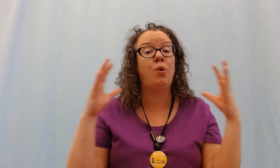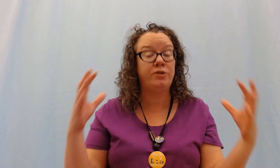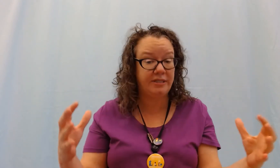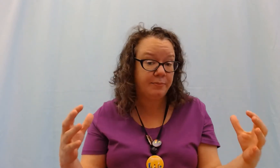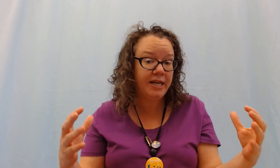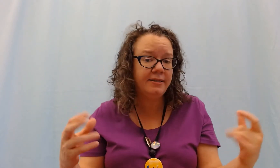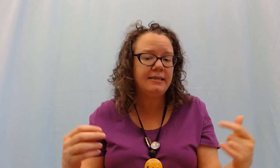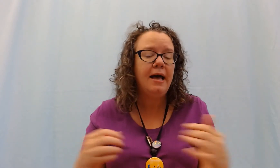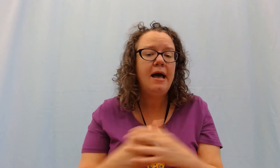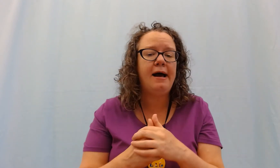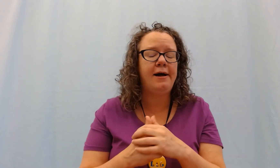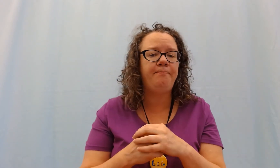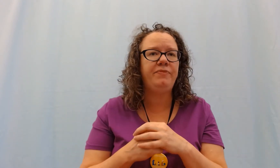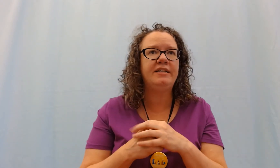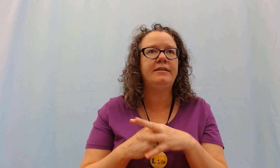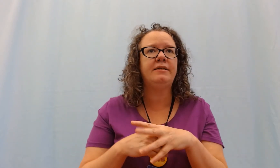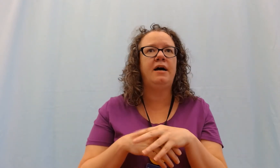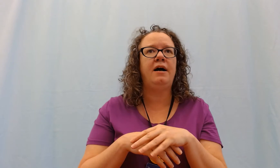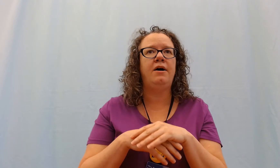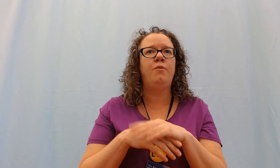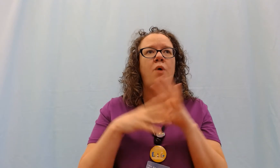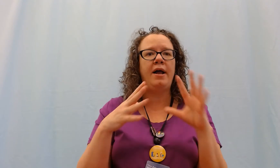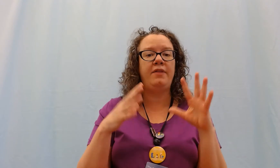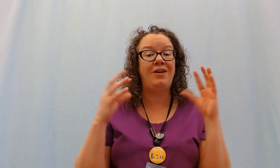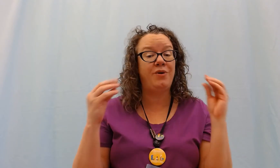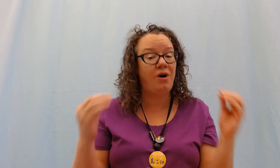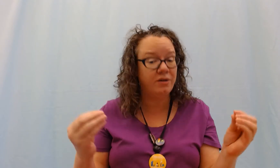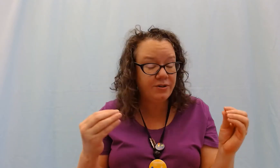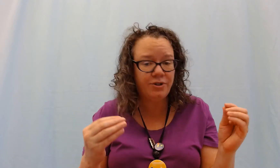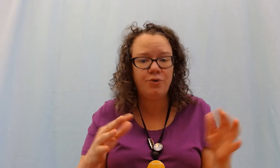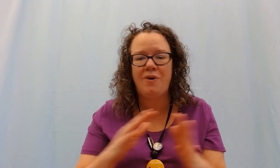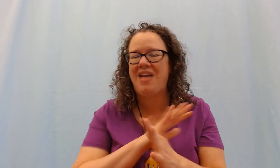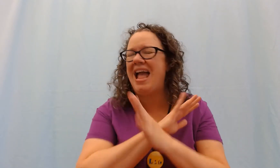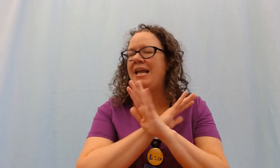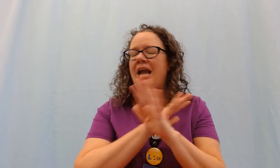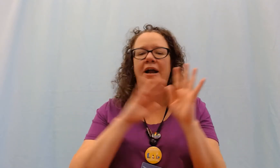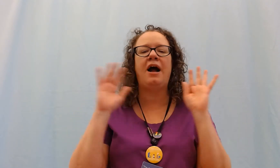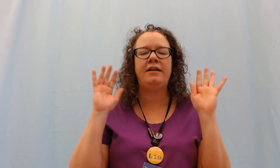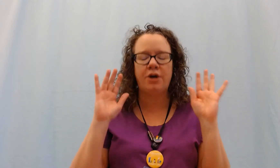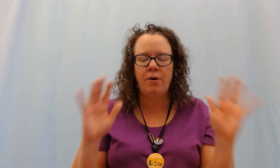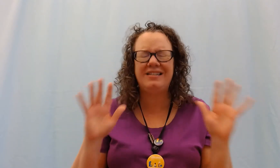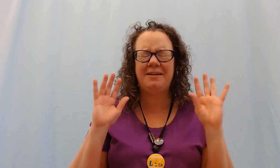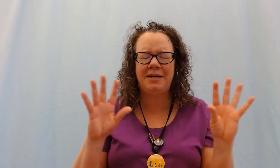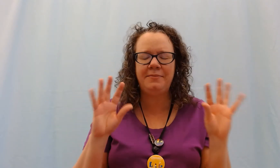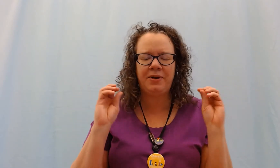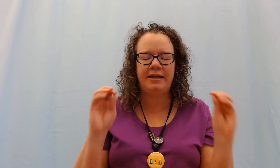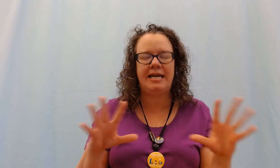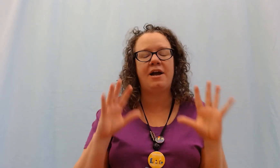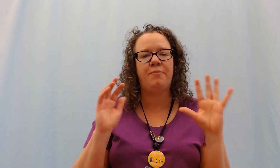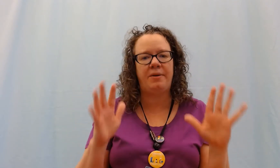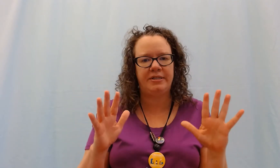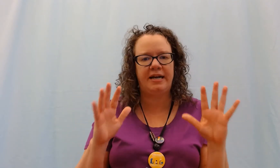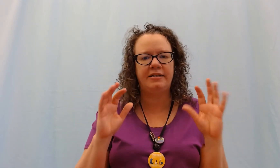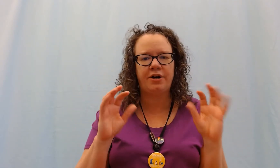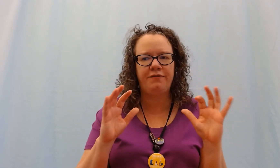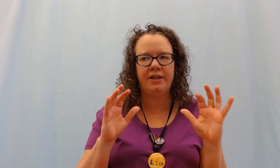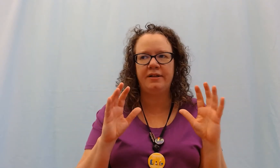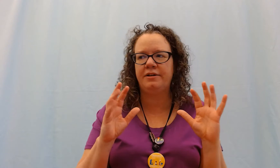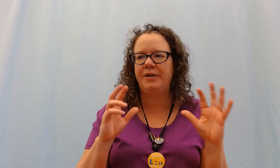older siblings. This is one that you can also do with any. Sometimes when I take out puppets, I start feeling a little bit